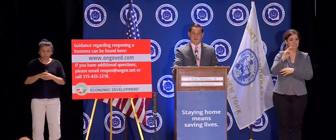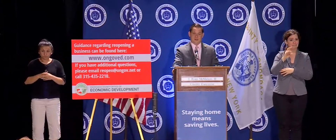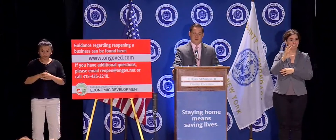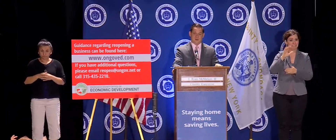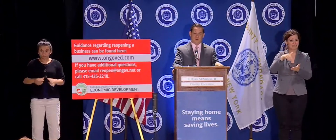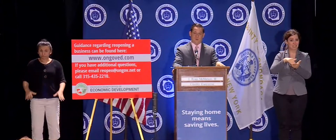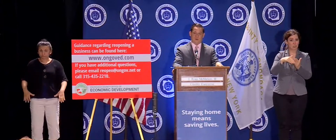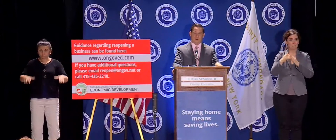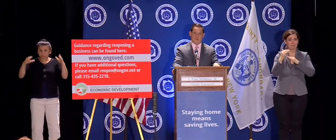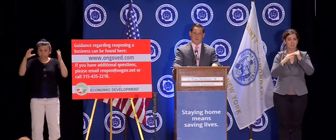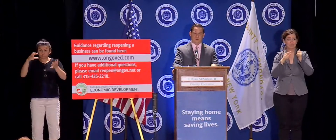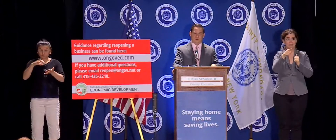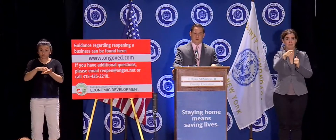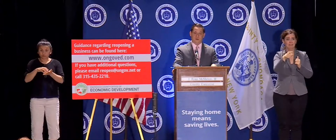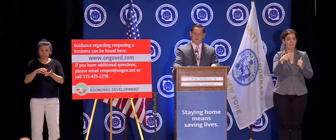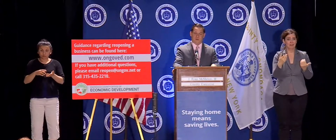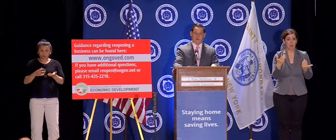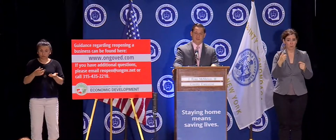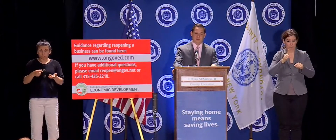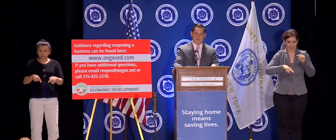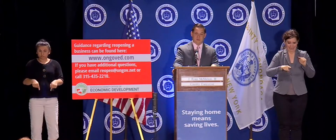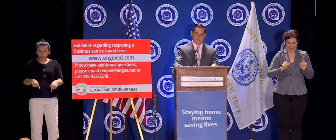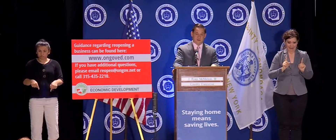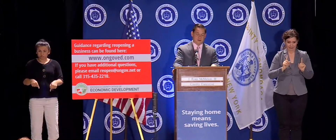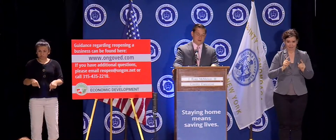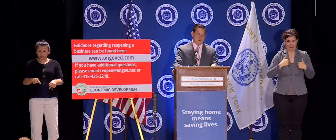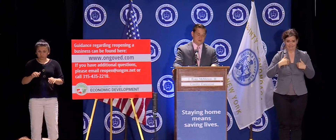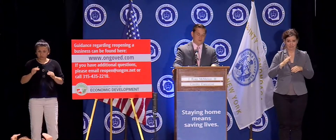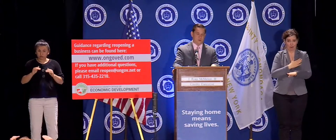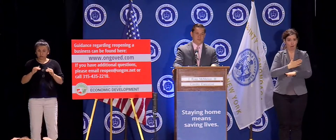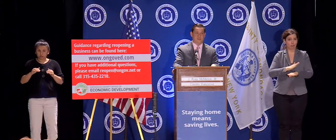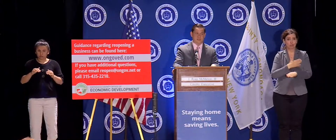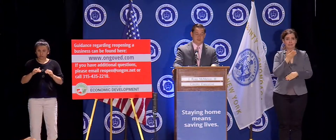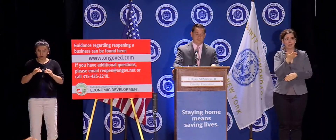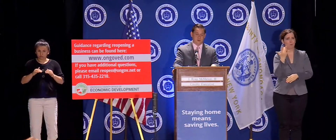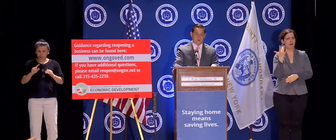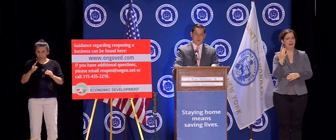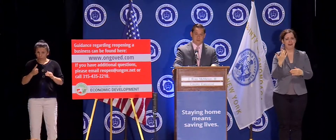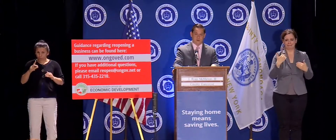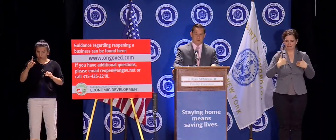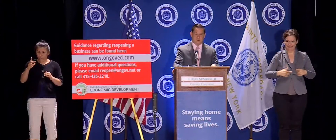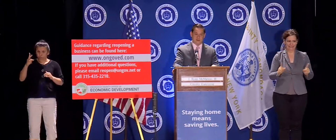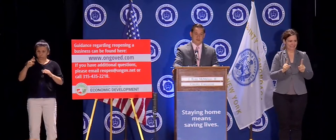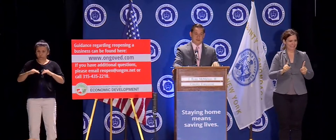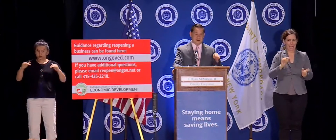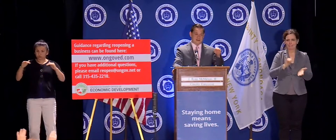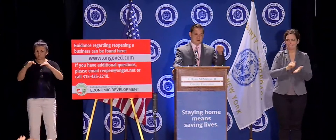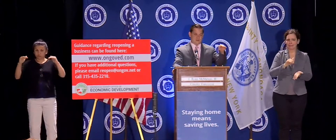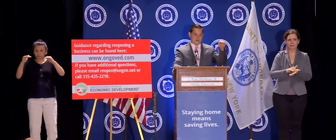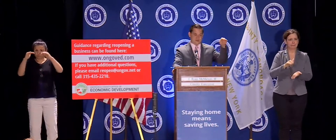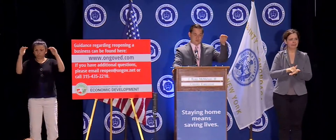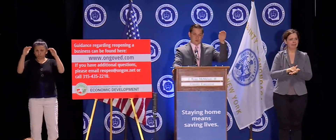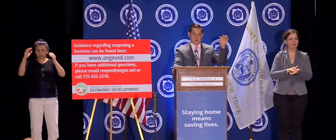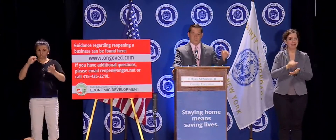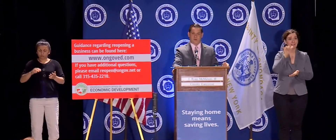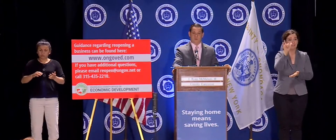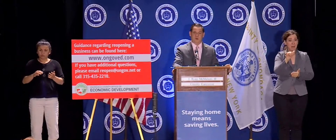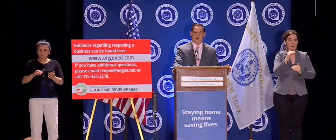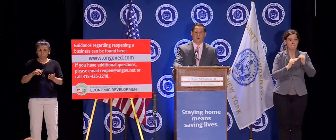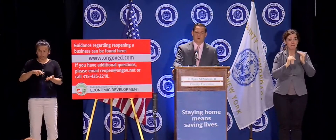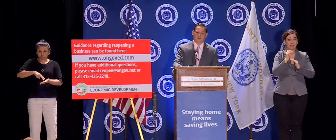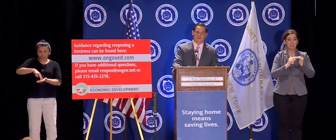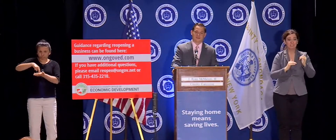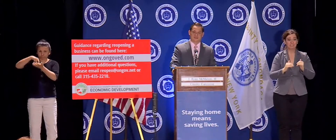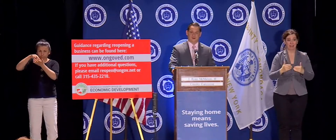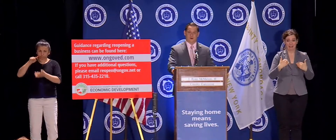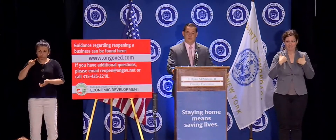floors. So when you have 14, 16 floors on a building and different floors, where do people